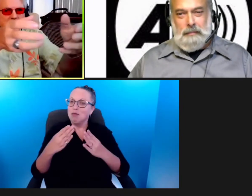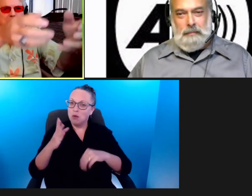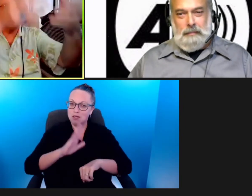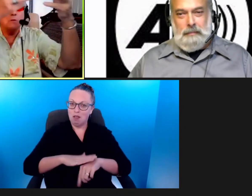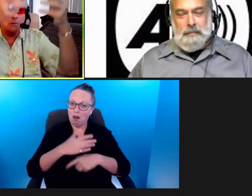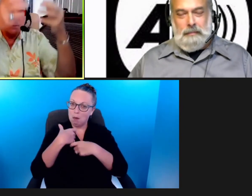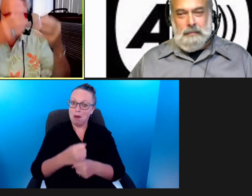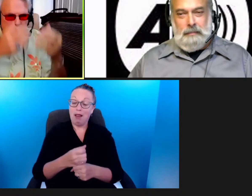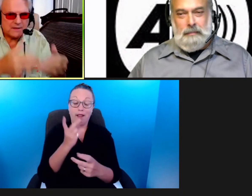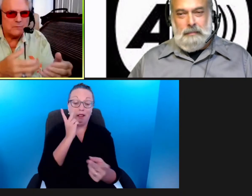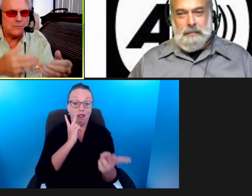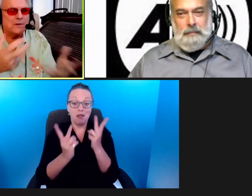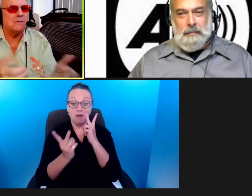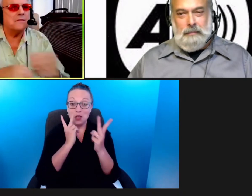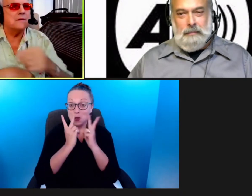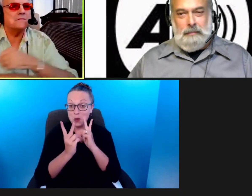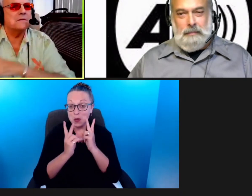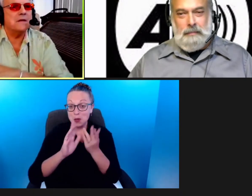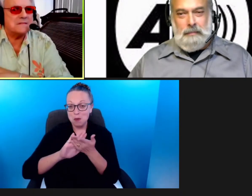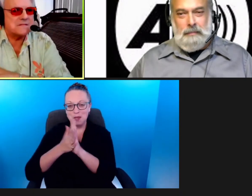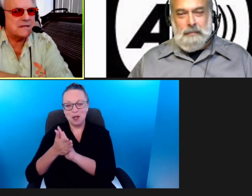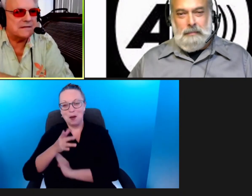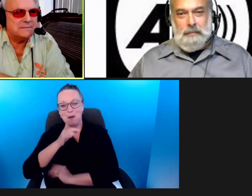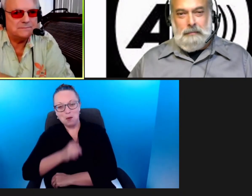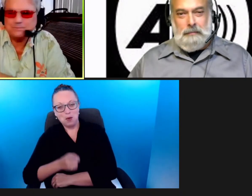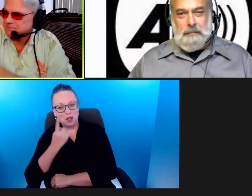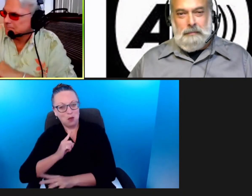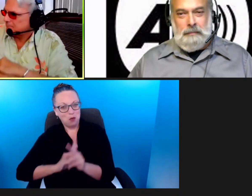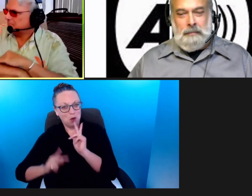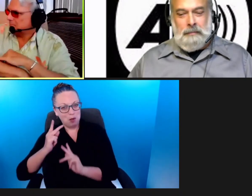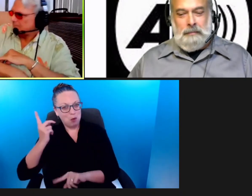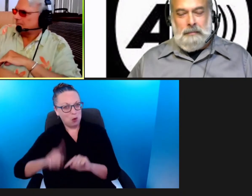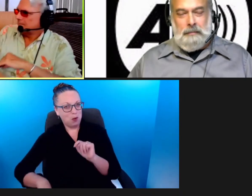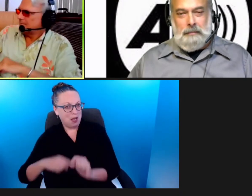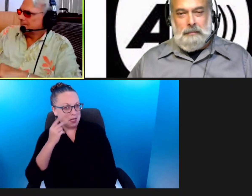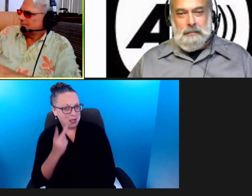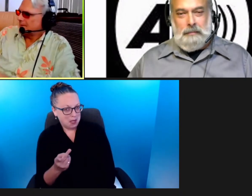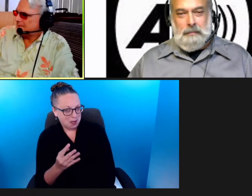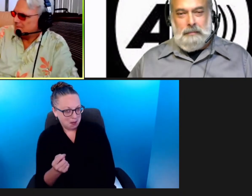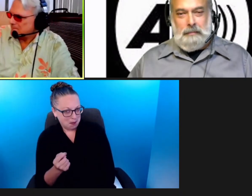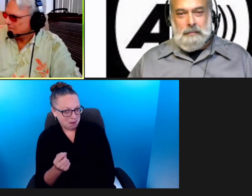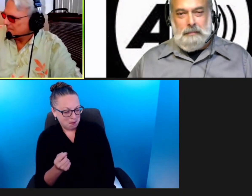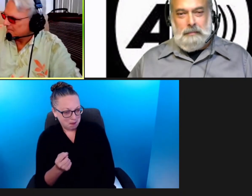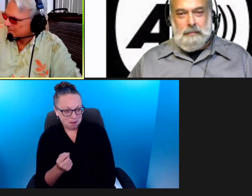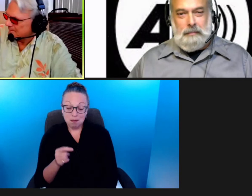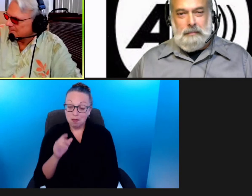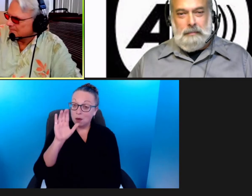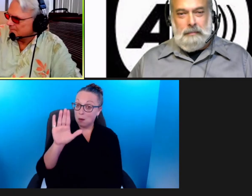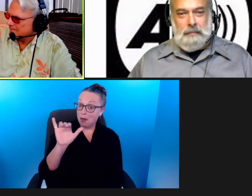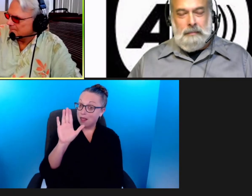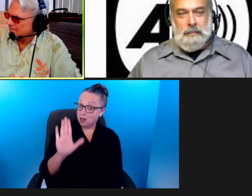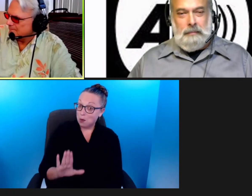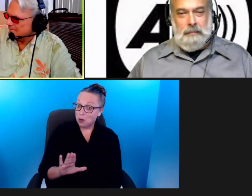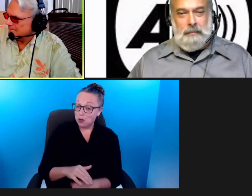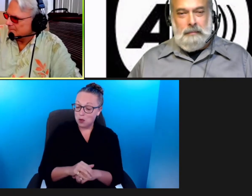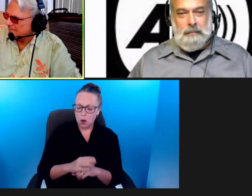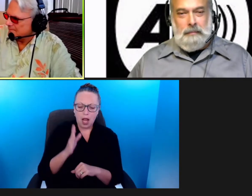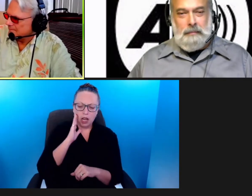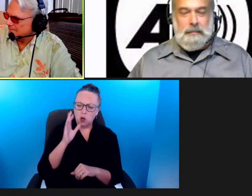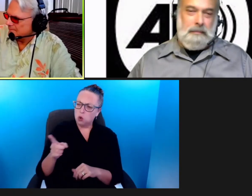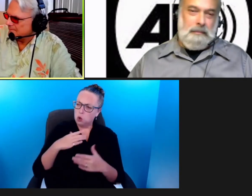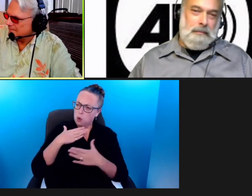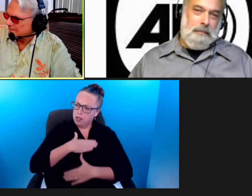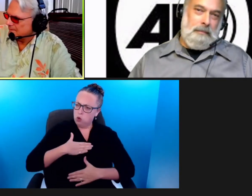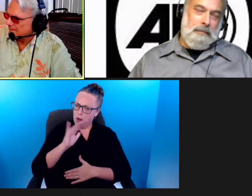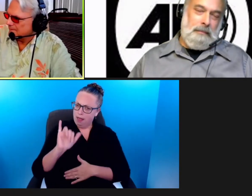making the visual become real for those who can't see it. Oh, that is great. I know you enjoy, we have that one